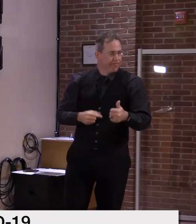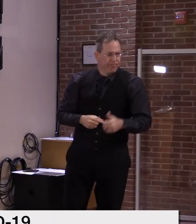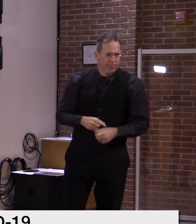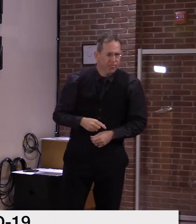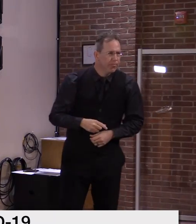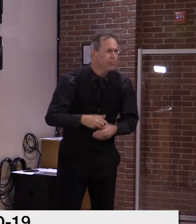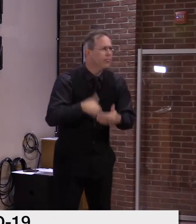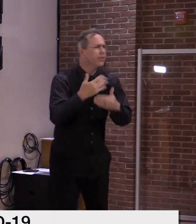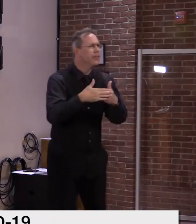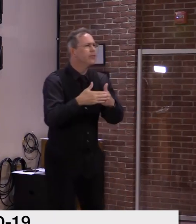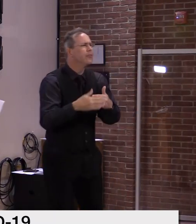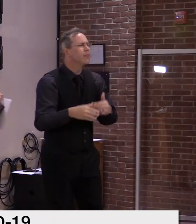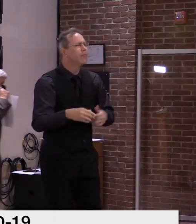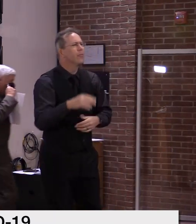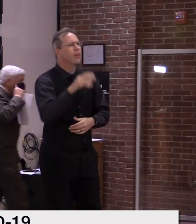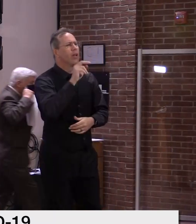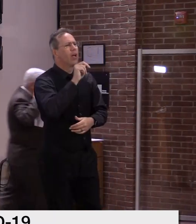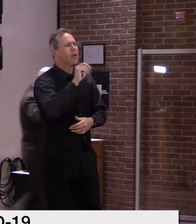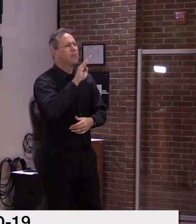Ledbetter.